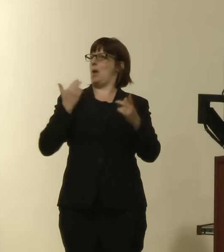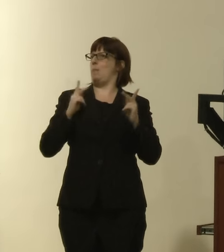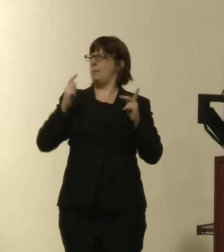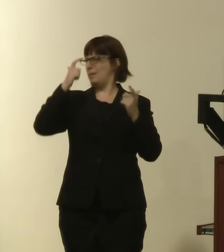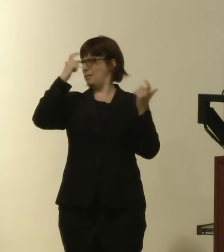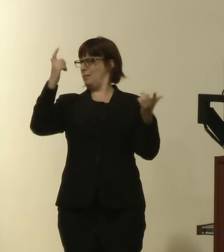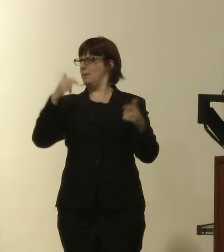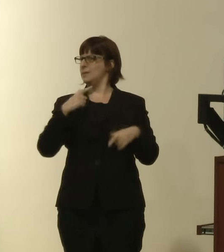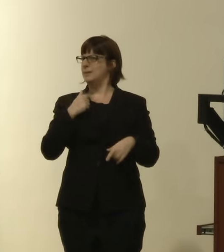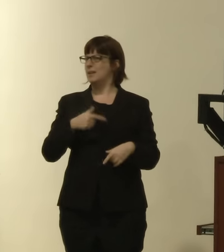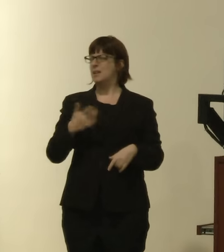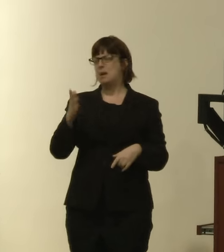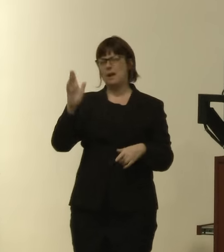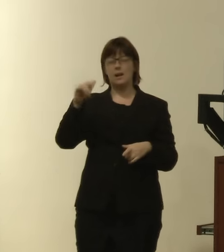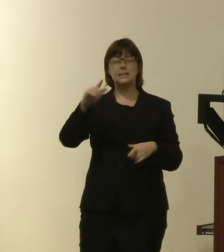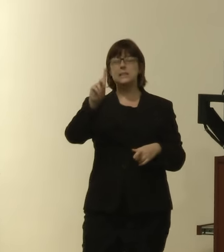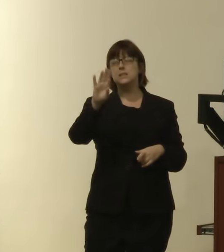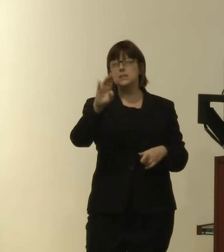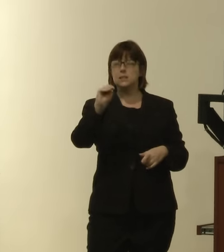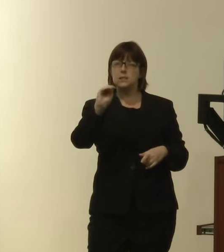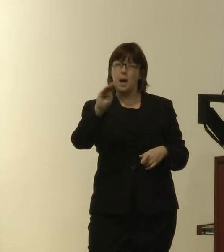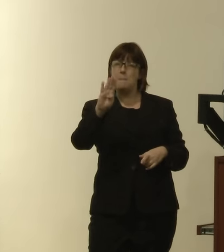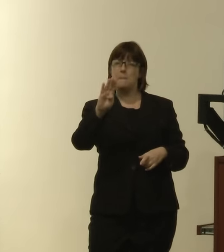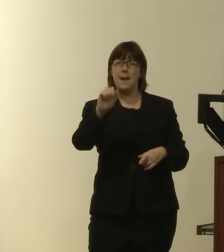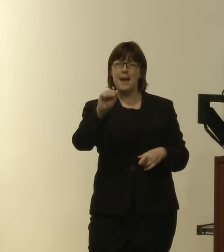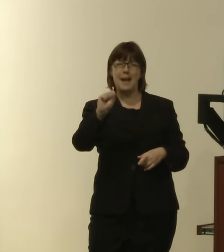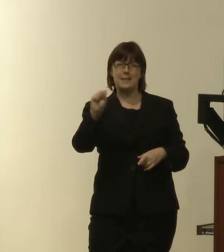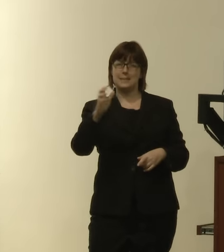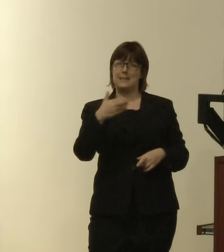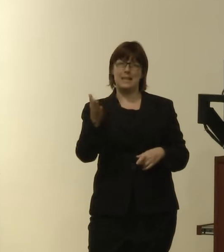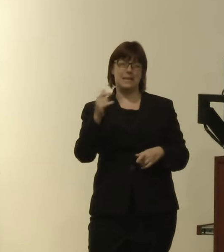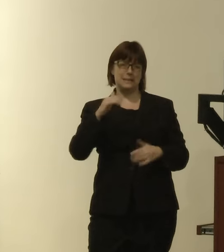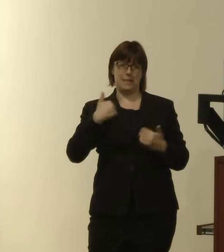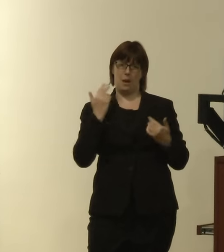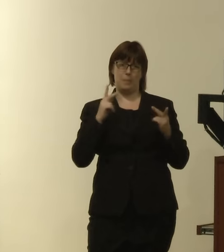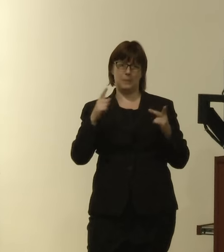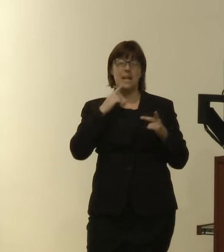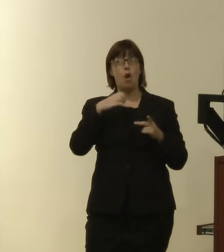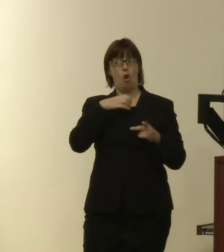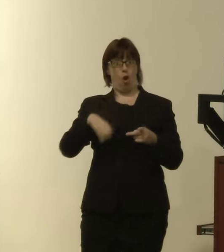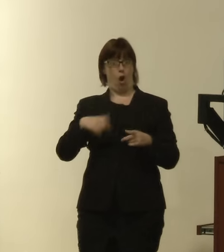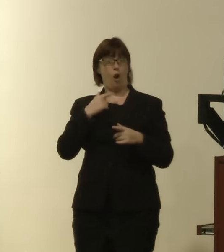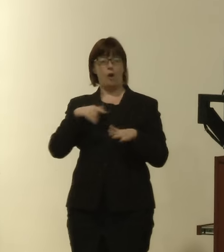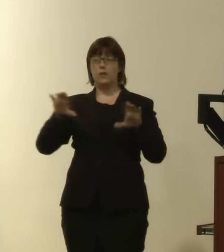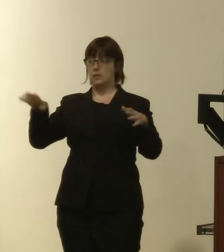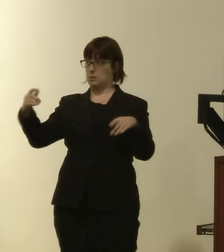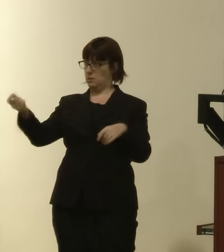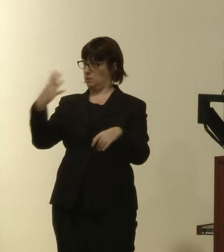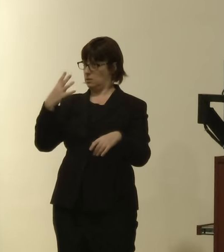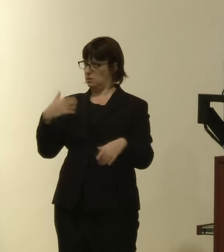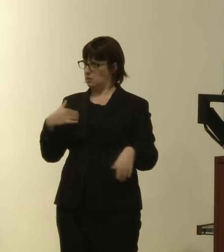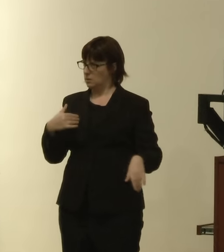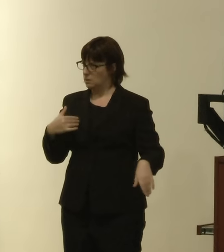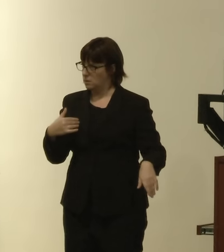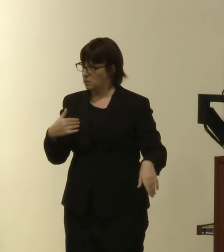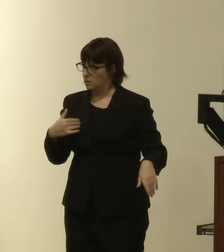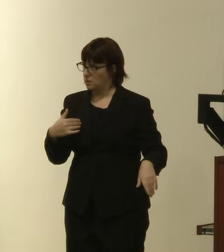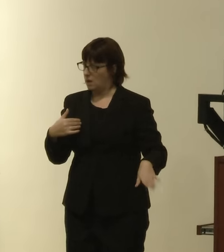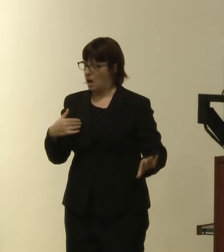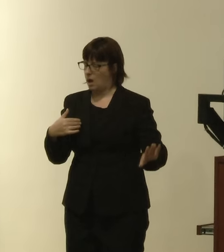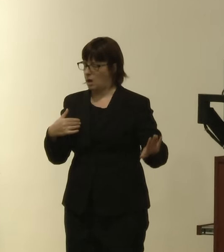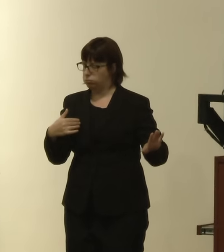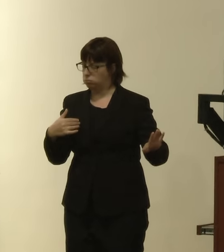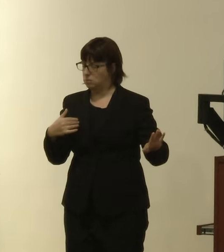they say the dumbass things they say in my classes at Harvard, I'm not thinking, you